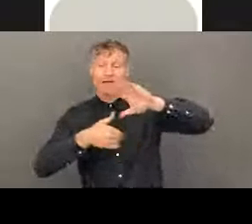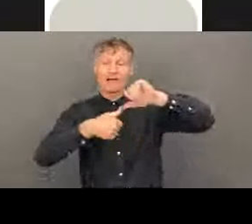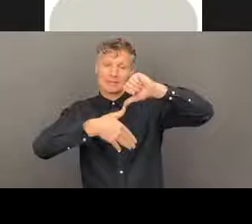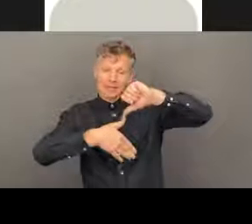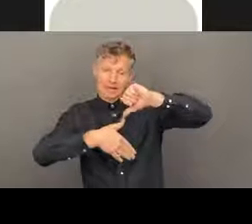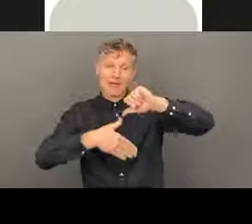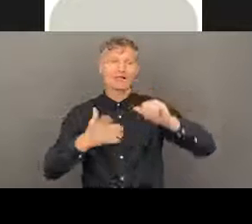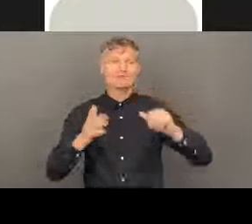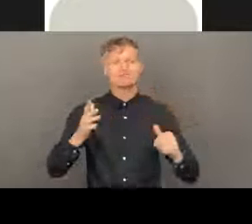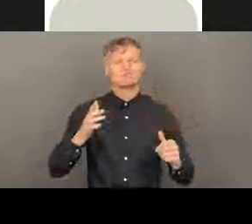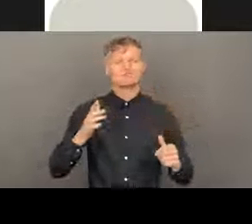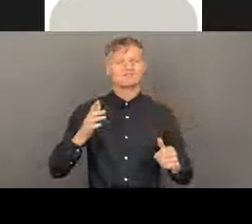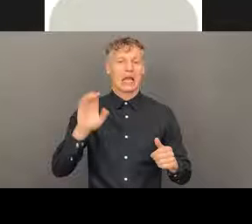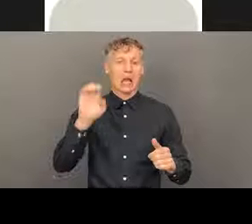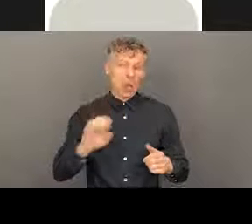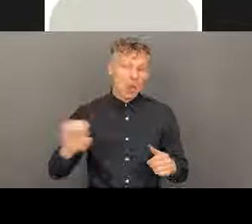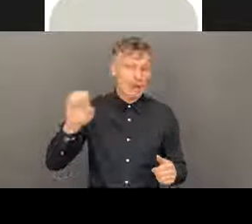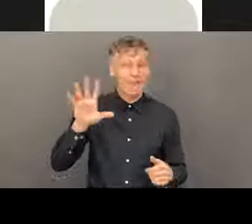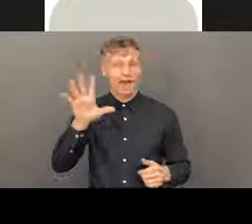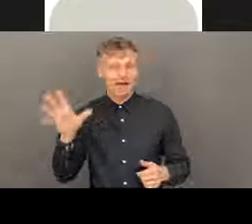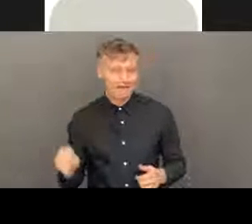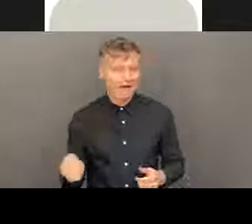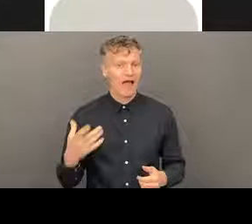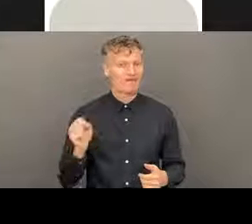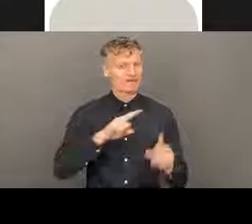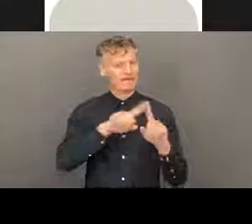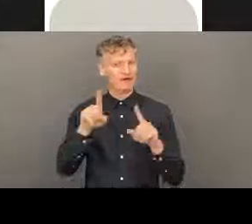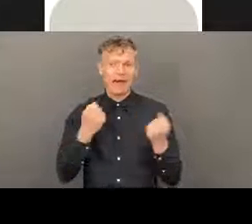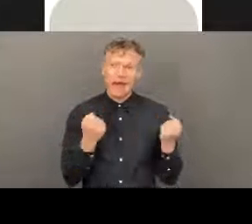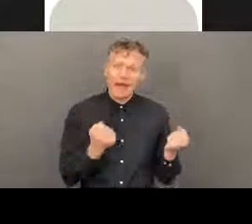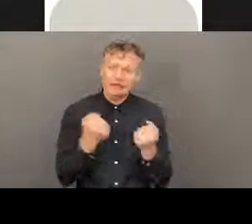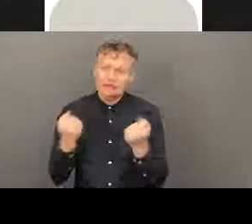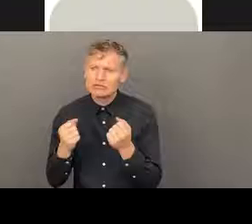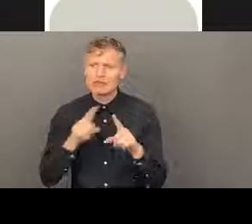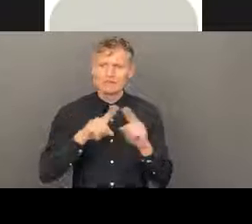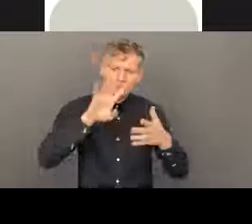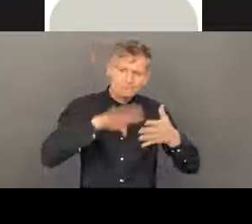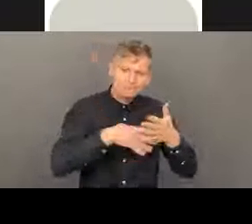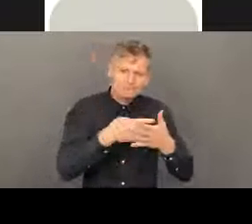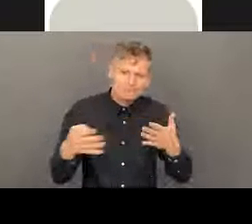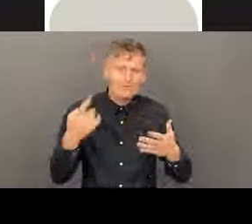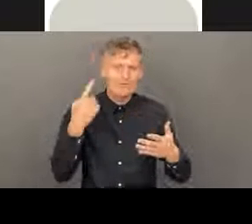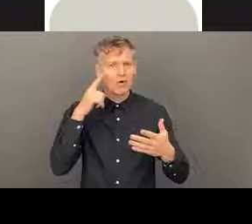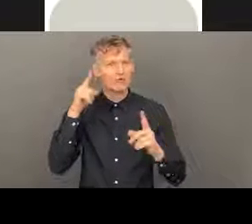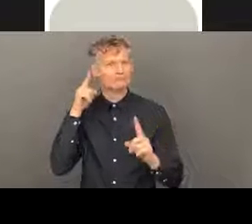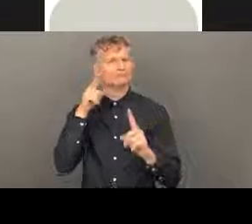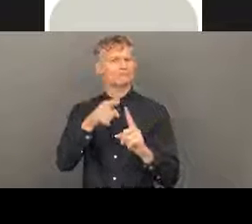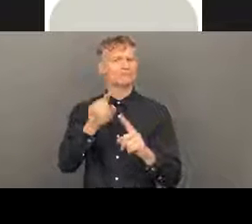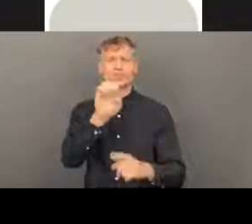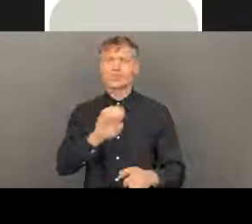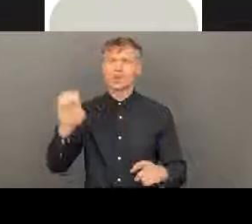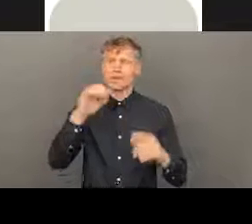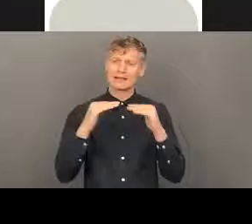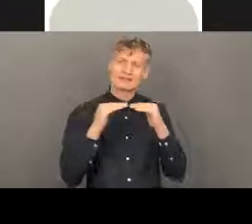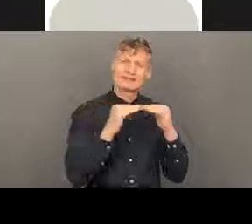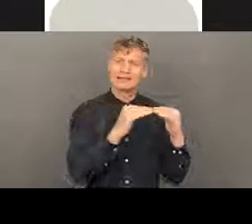manage volunteers. Different actions has been put in place in order to reach the European standards to